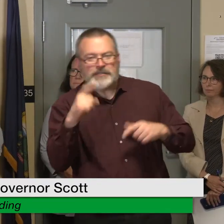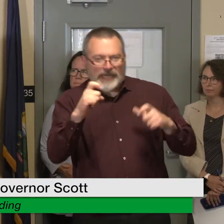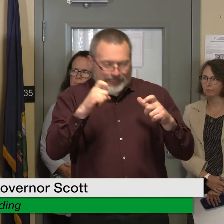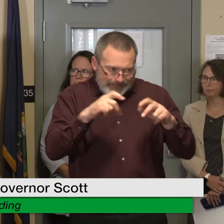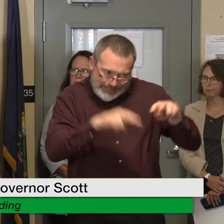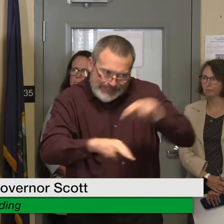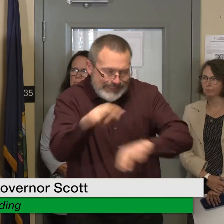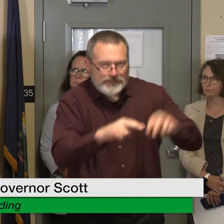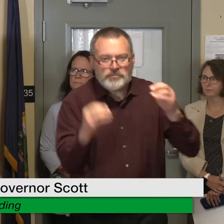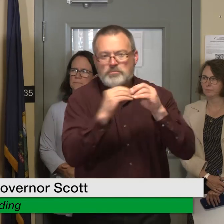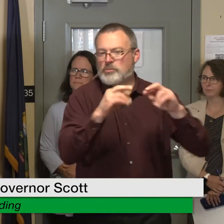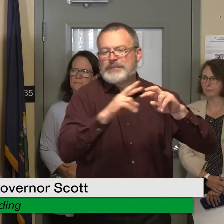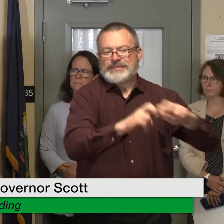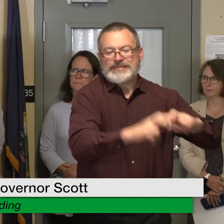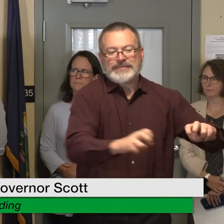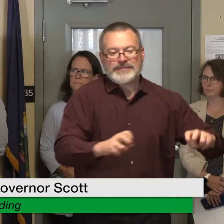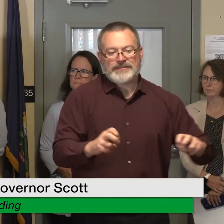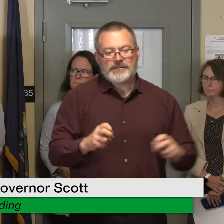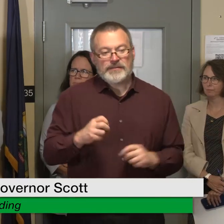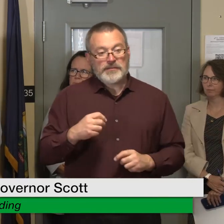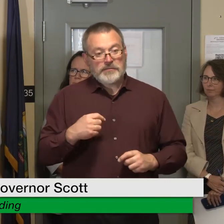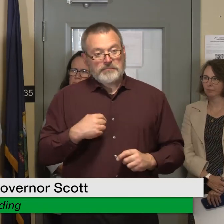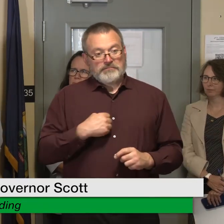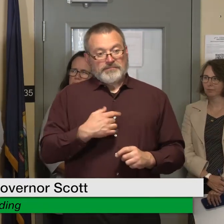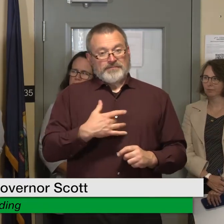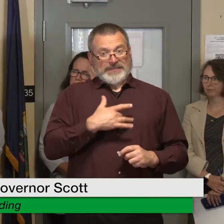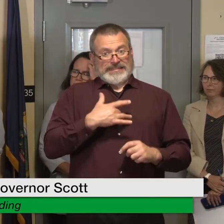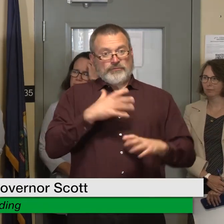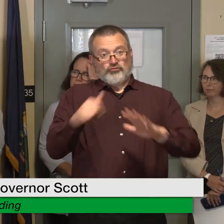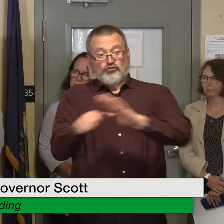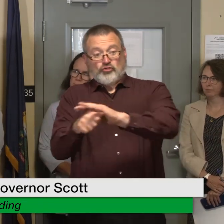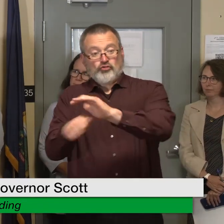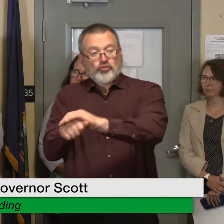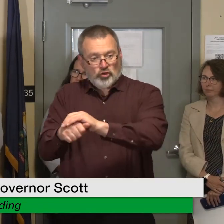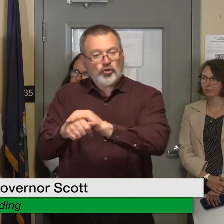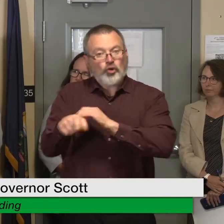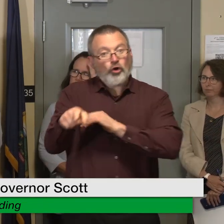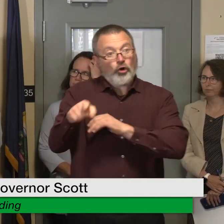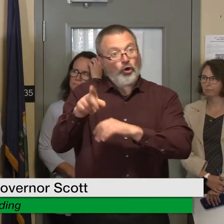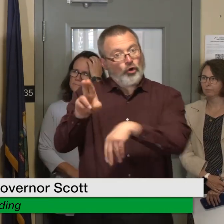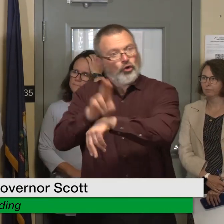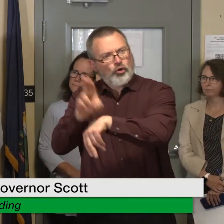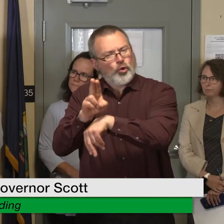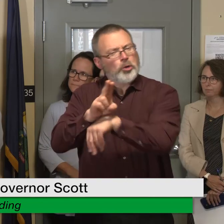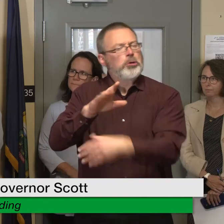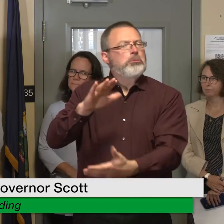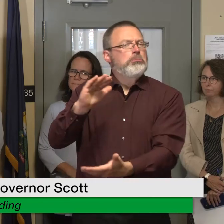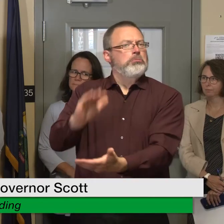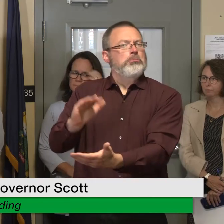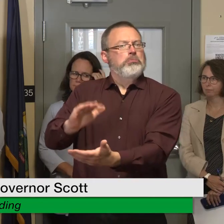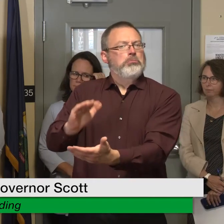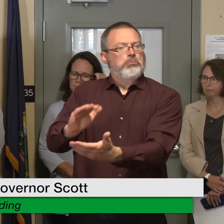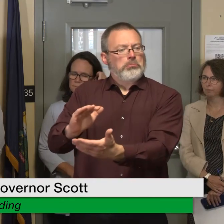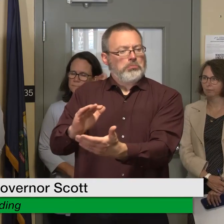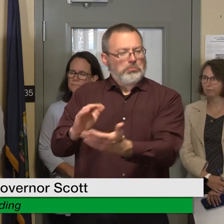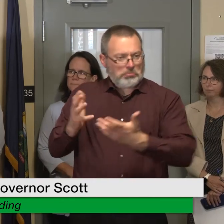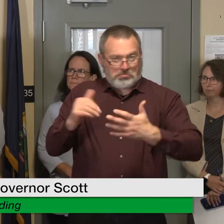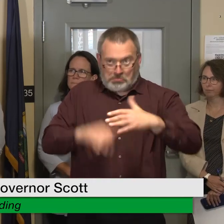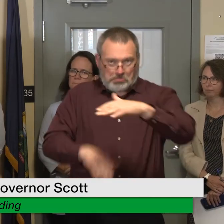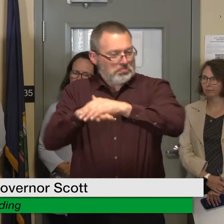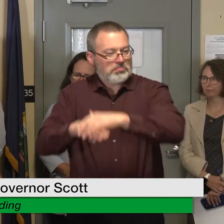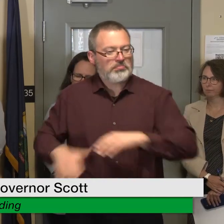that the shelter census has continued to stay low and drop, and our teams are managing each of